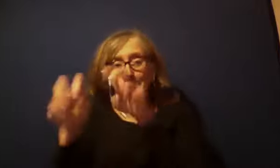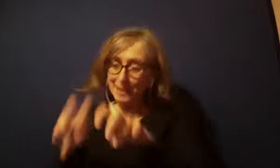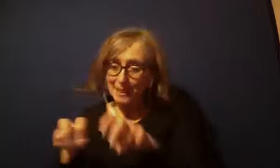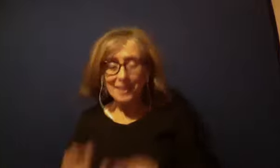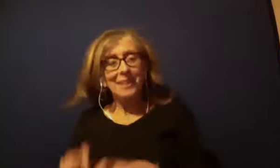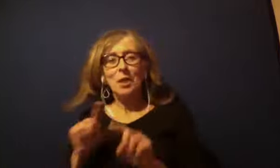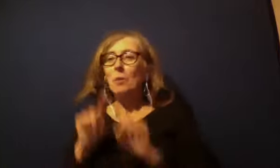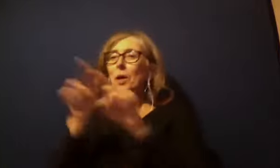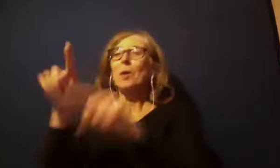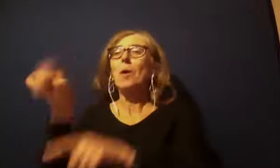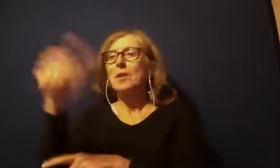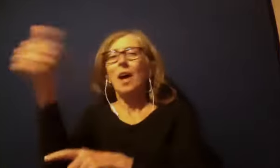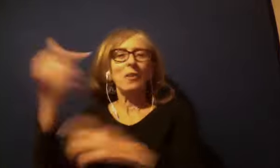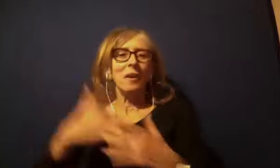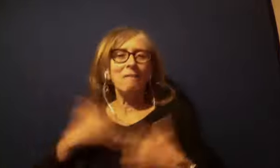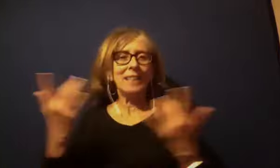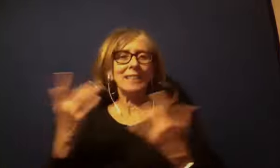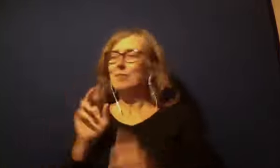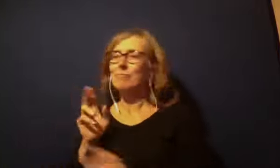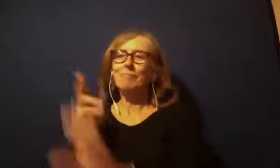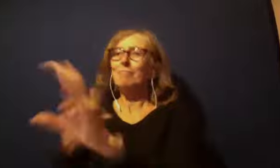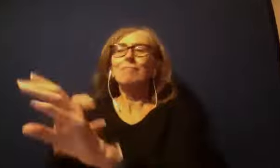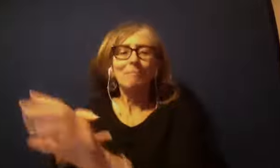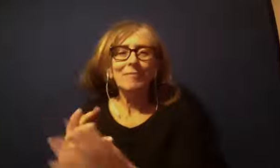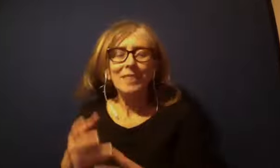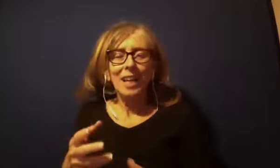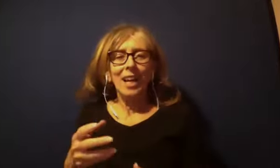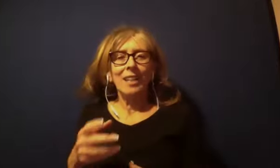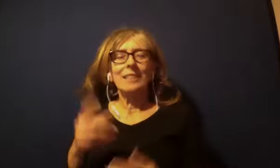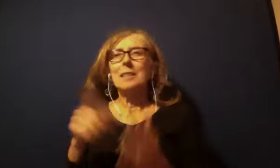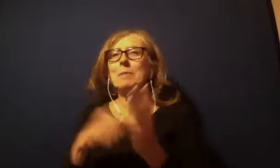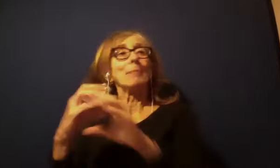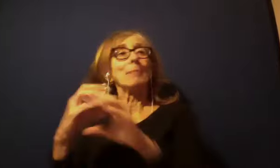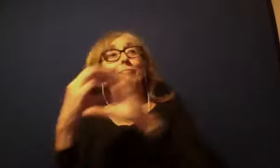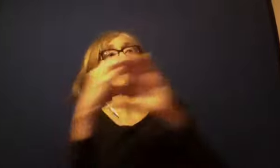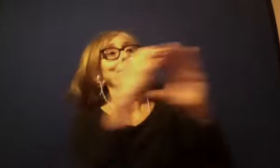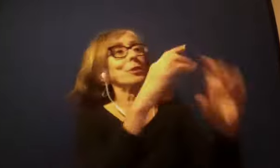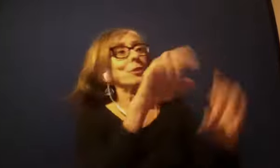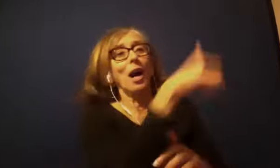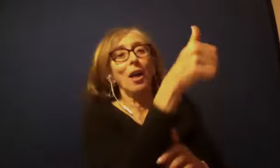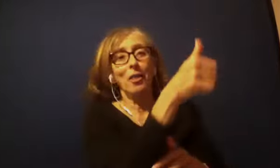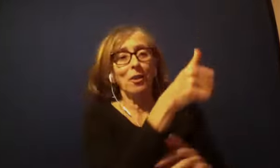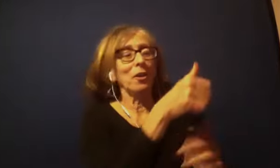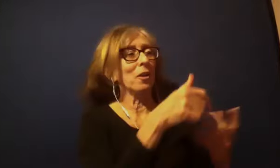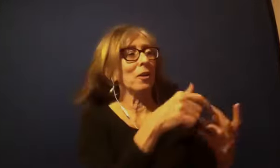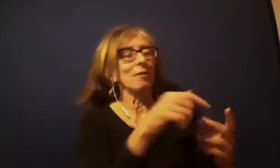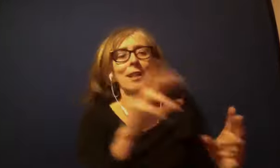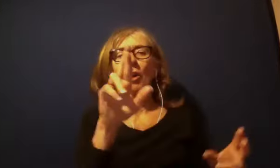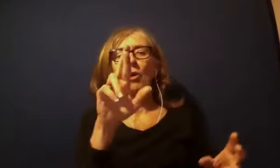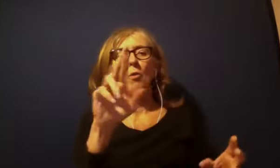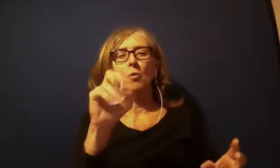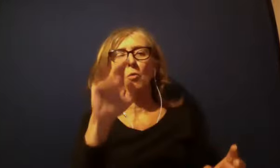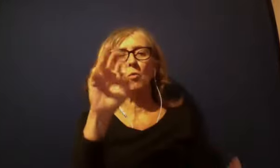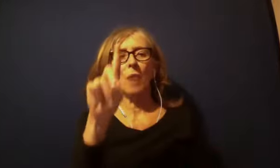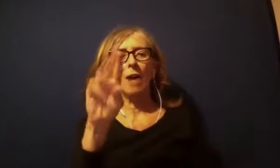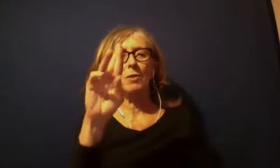go down to an event somewhere else in Australia, or whatever it may be, or even up the road to Gympie and go into a roundup there. And we laugh and